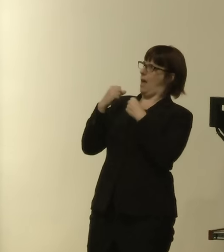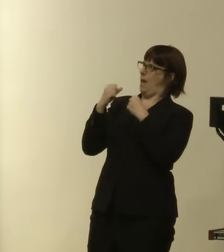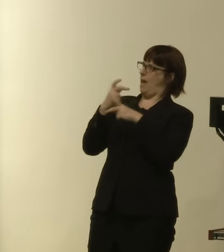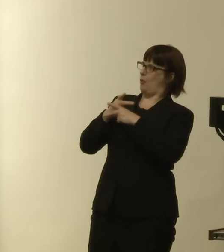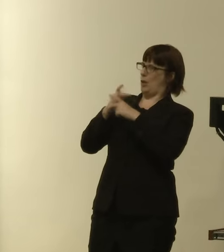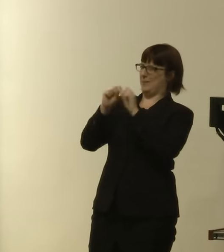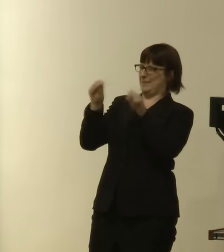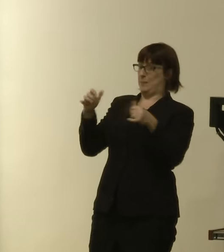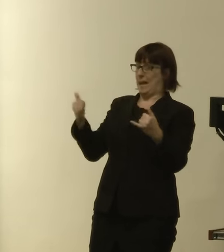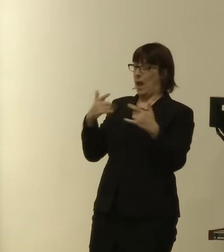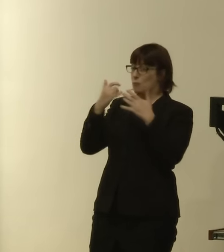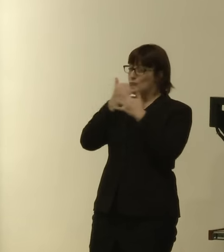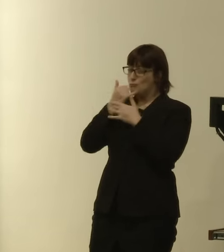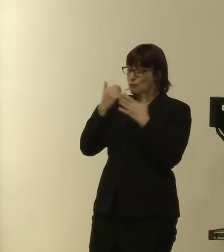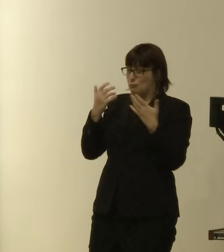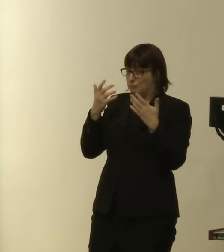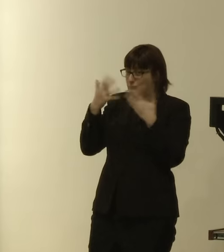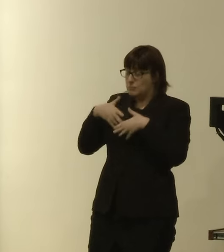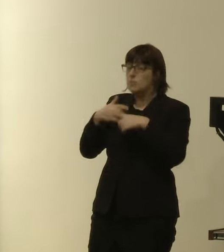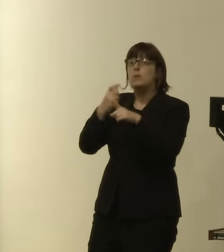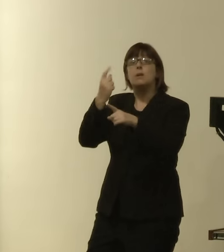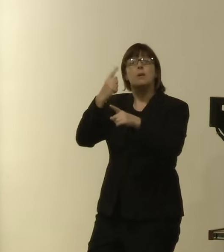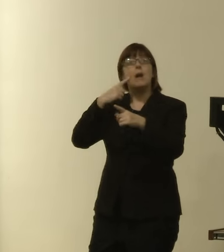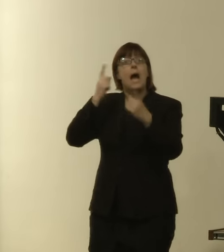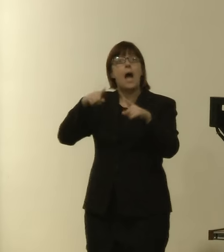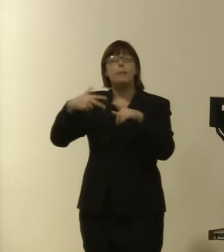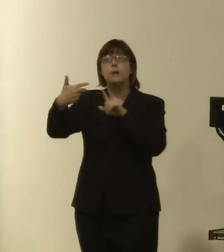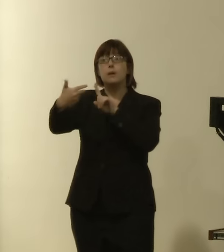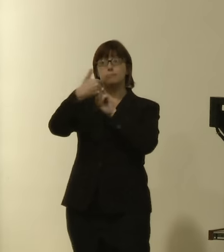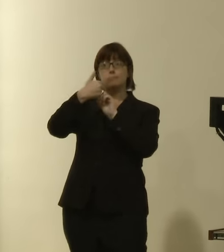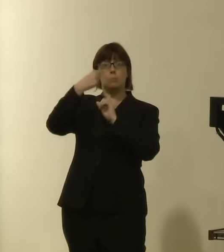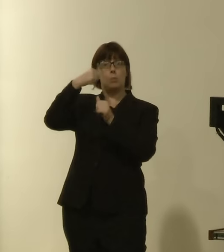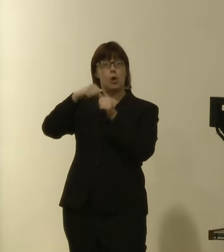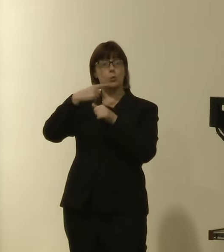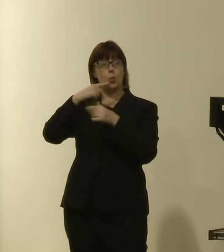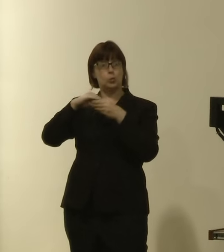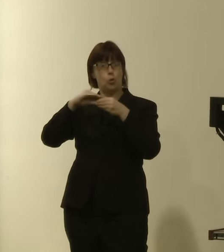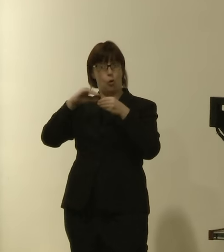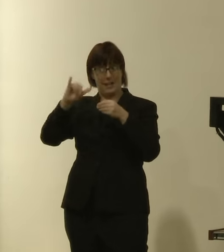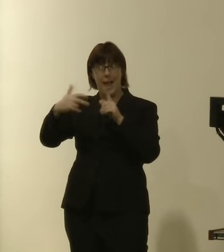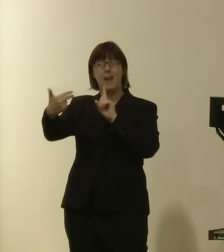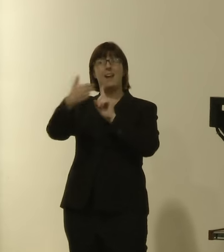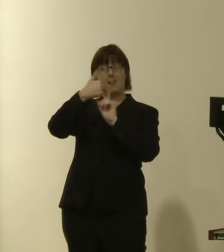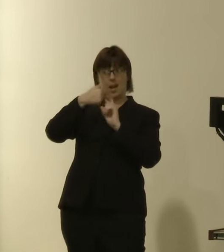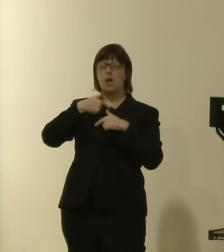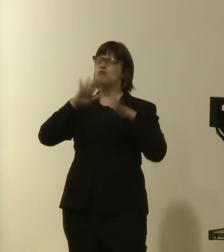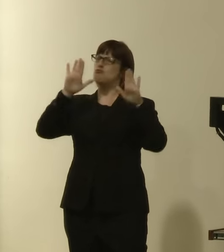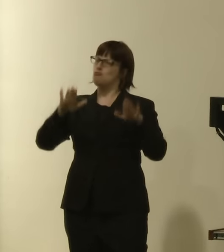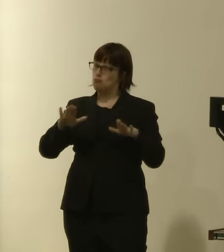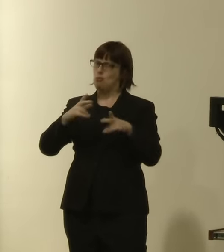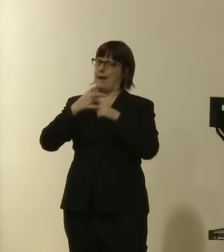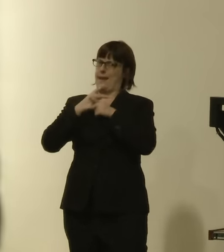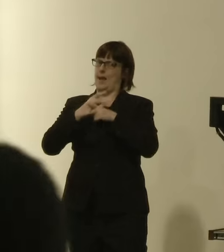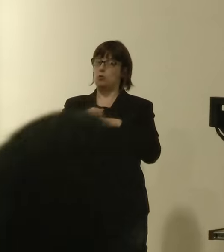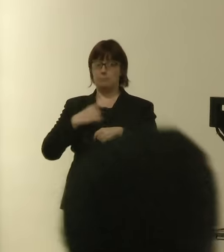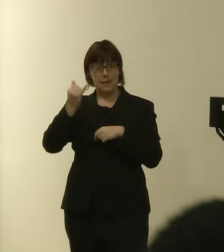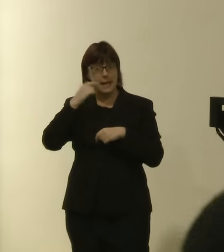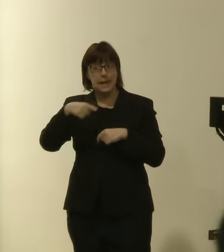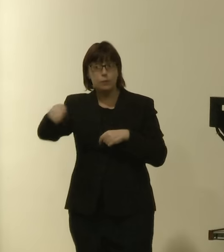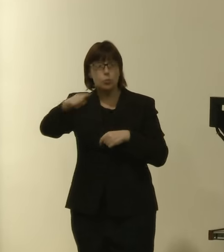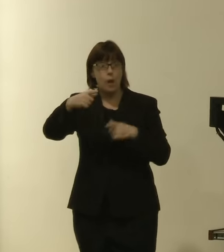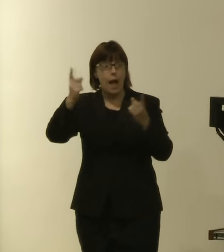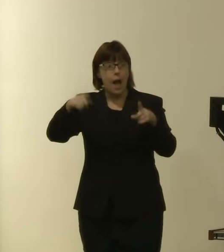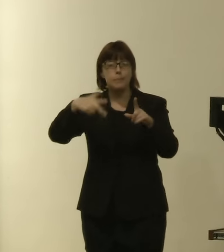the way, when I got hit by a car, I got great tertiary care. I did. And if you get hit by a car, you'll get great tertiary care. Or if you get